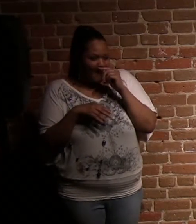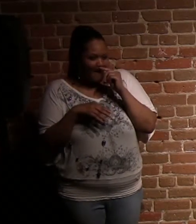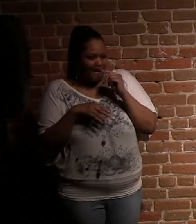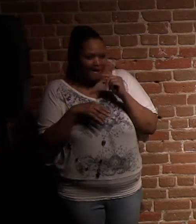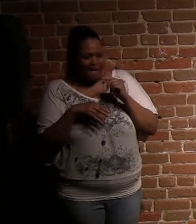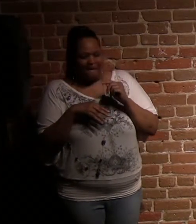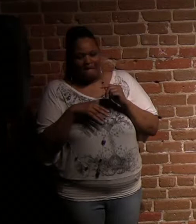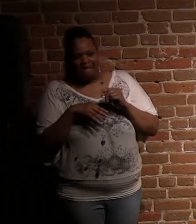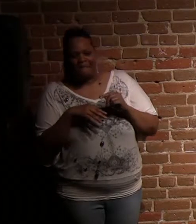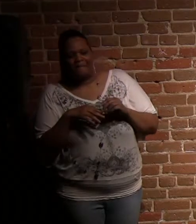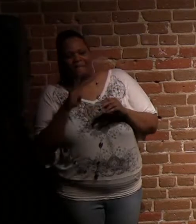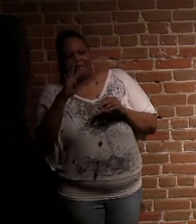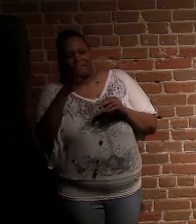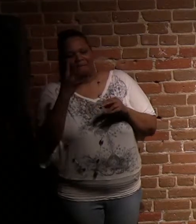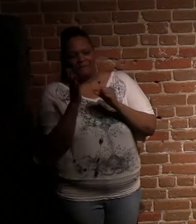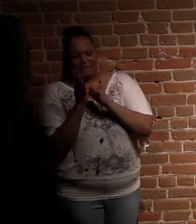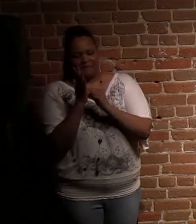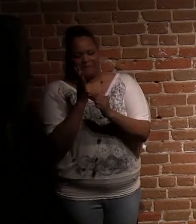Verse 4.